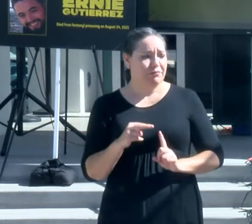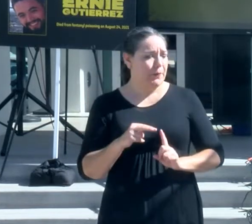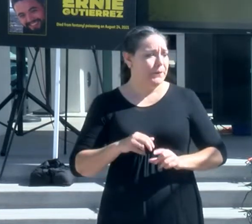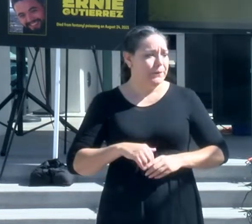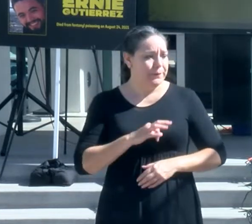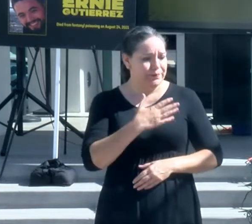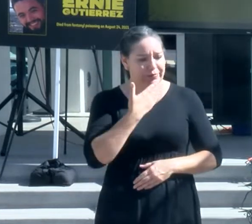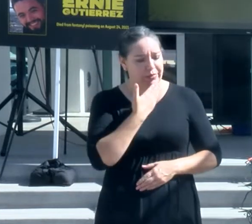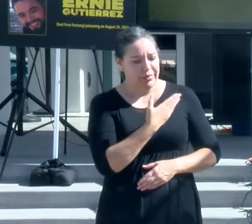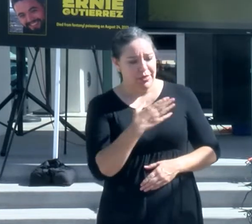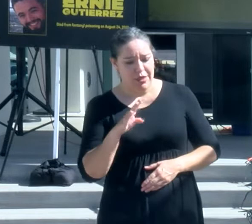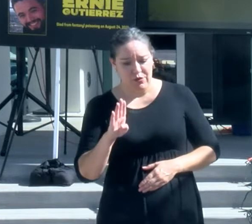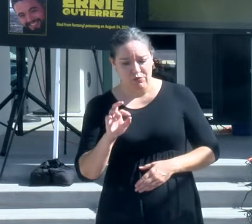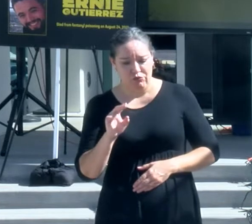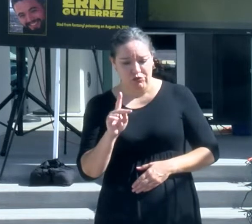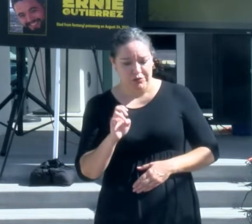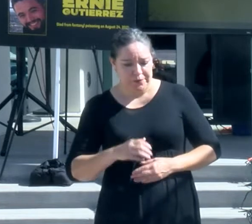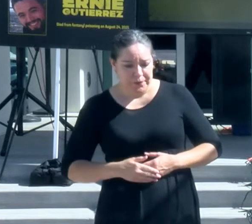Thank you, Brooke.